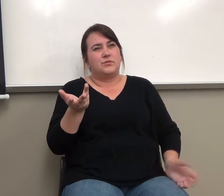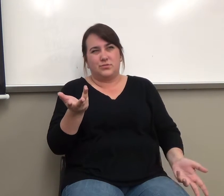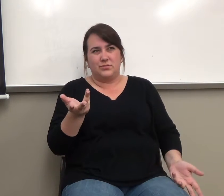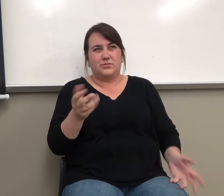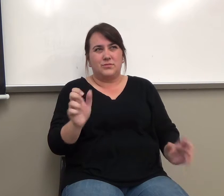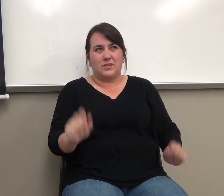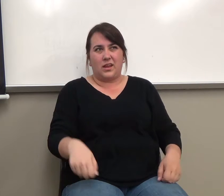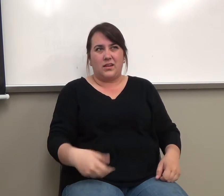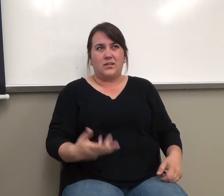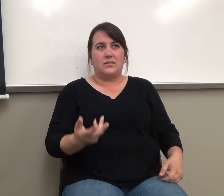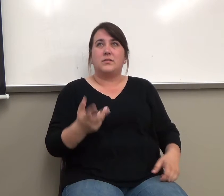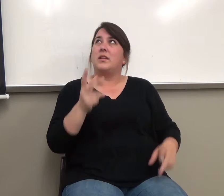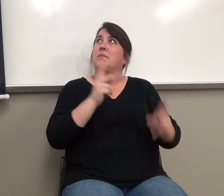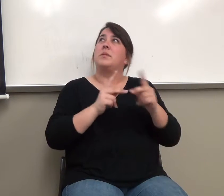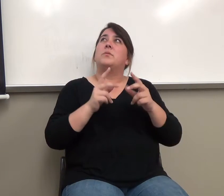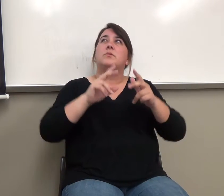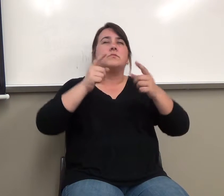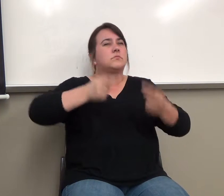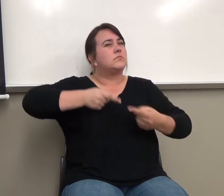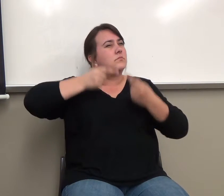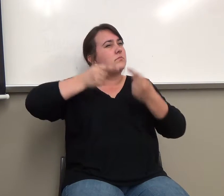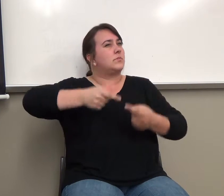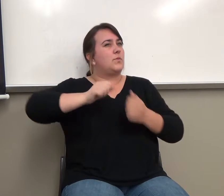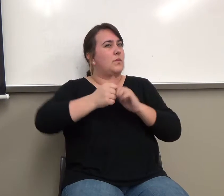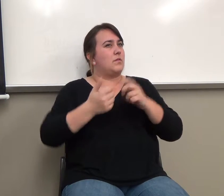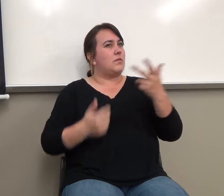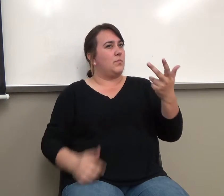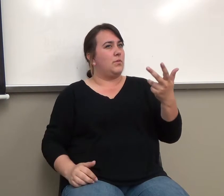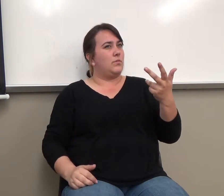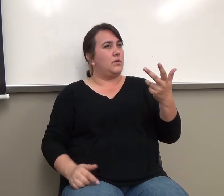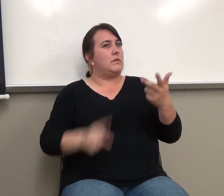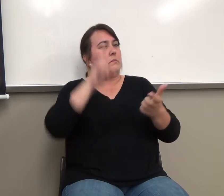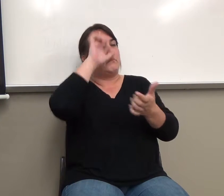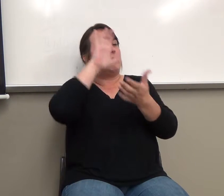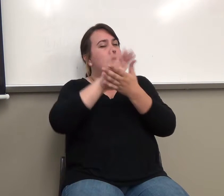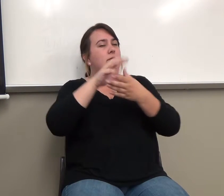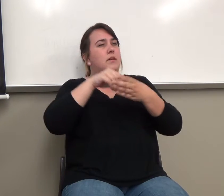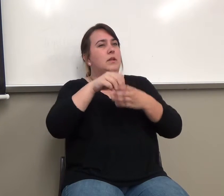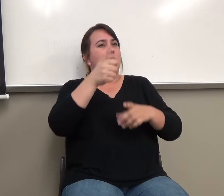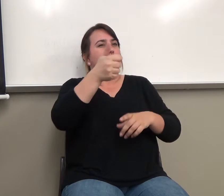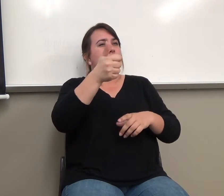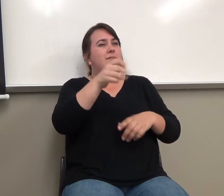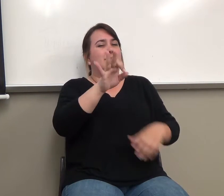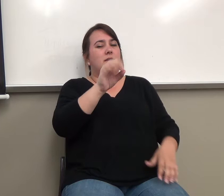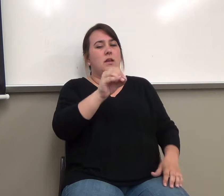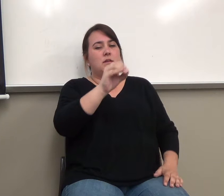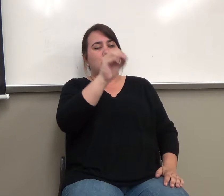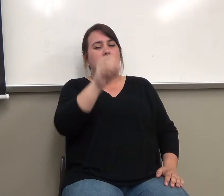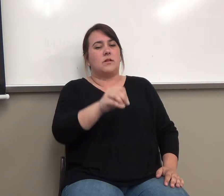have trouble with this one. Believing in yourself is 90% of success.